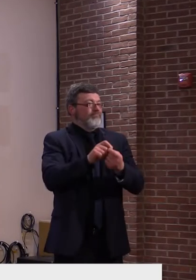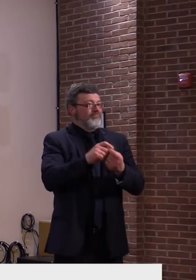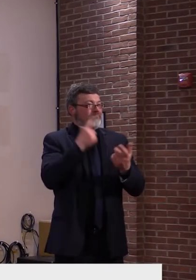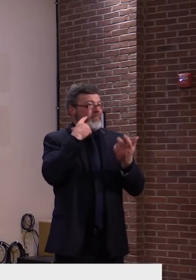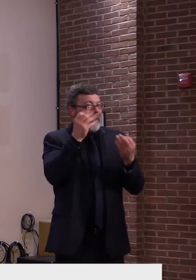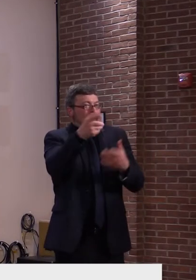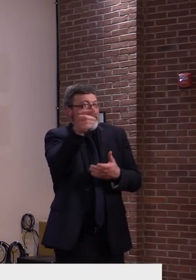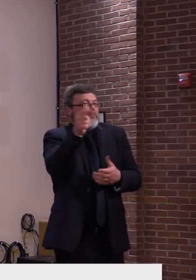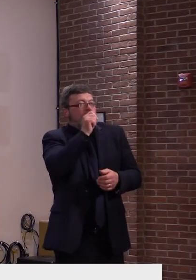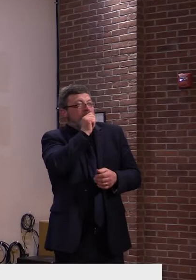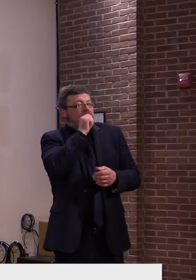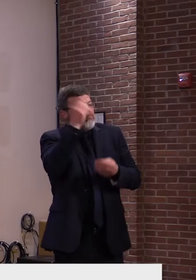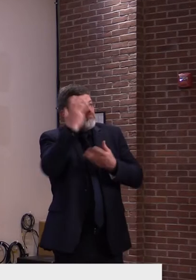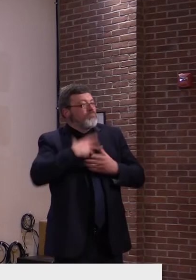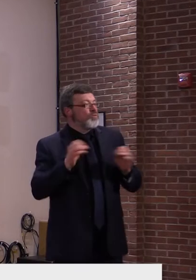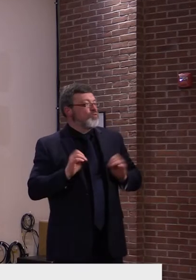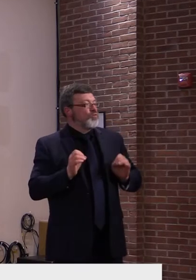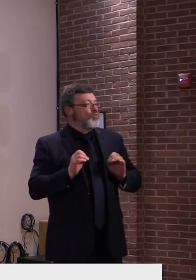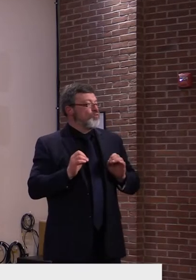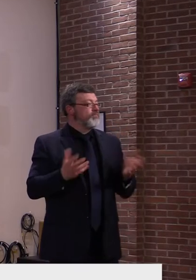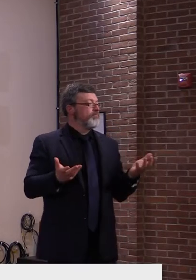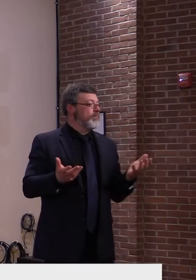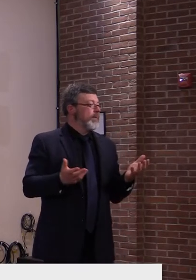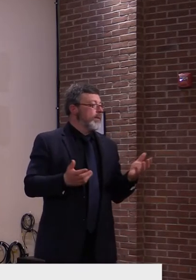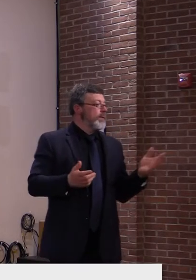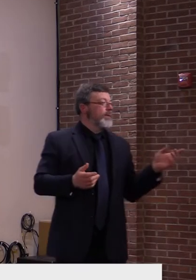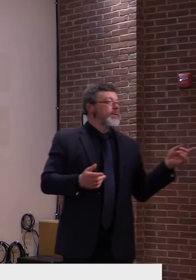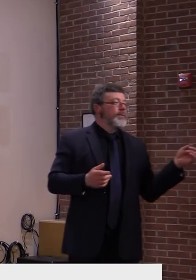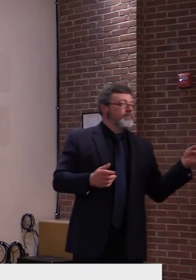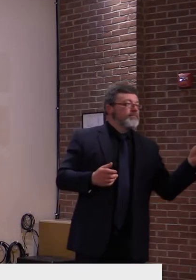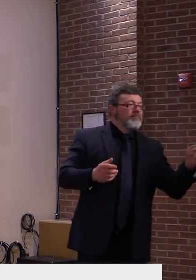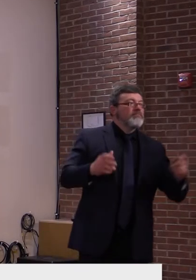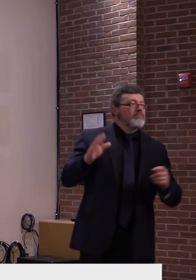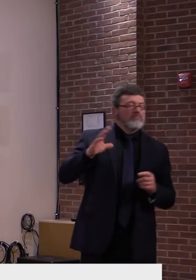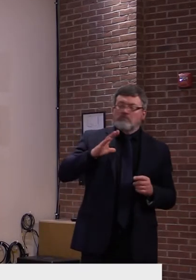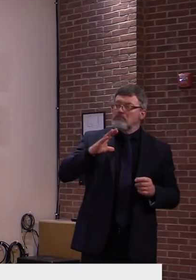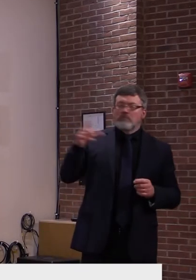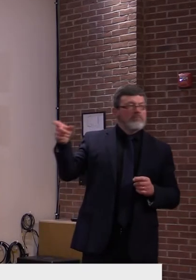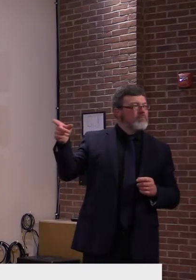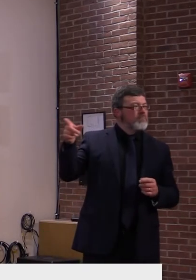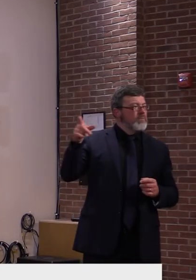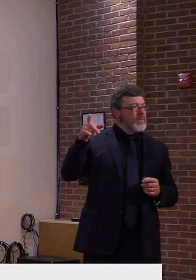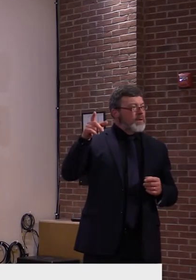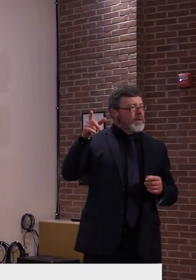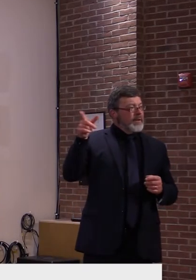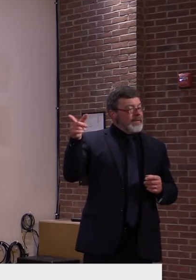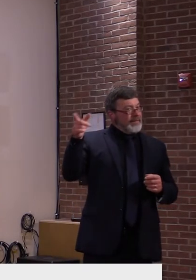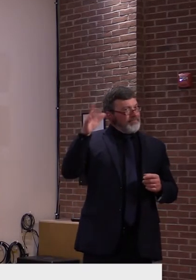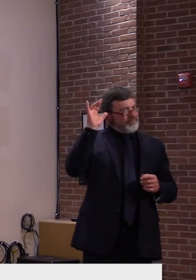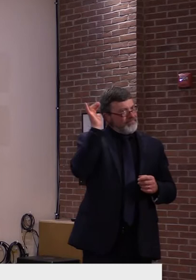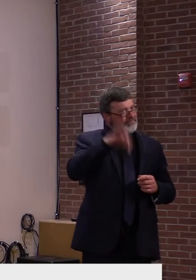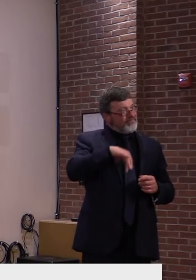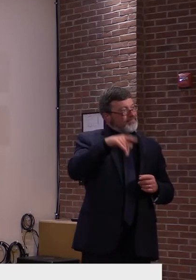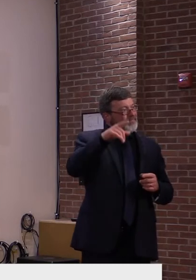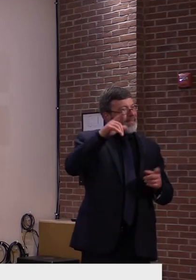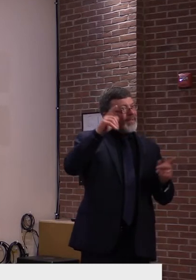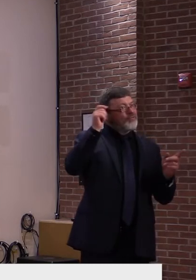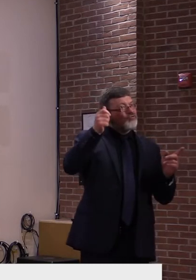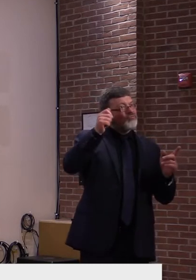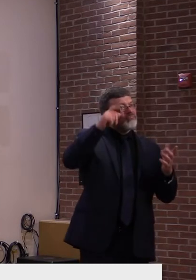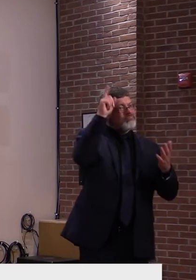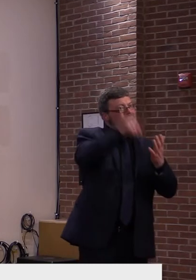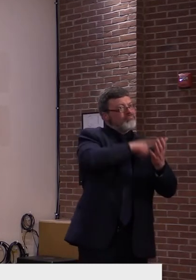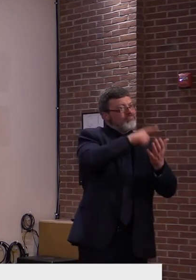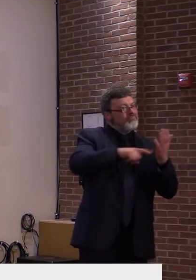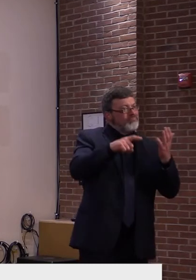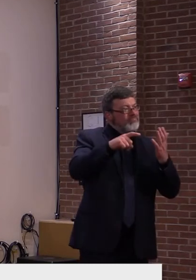if any, do you have with the federal ruling yesterday taking, you know, so many people, I saw videos of people cheering